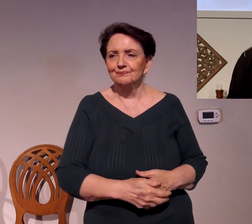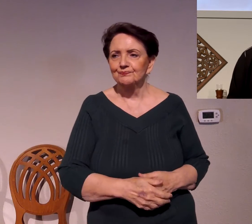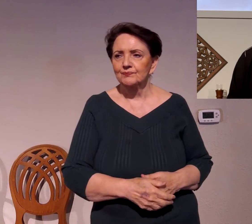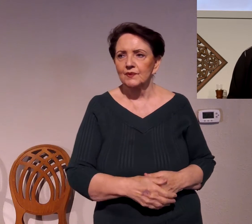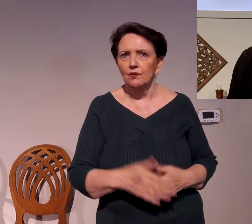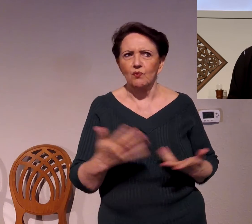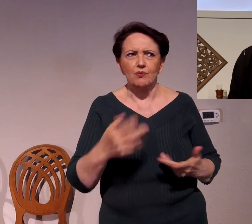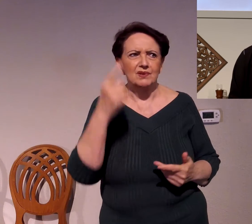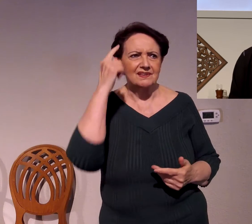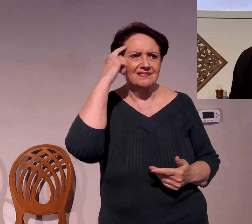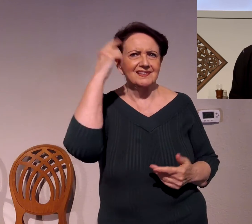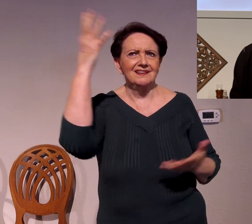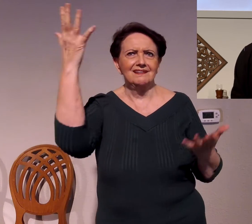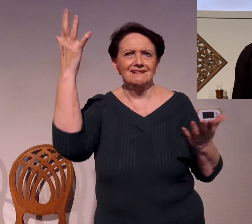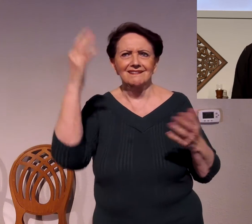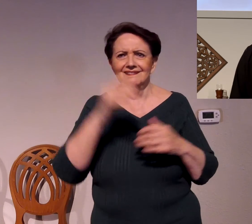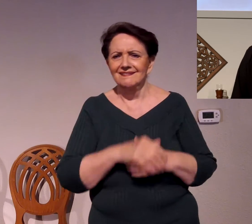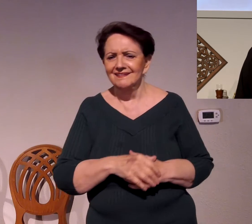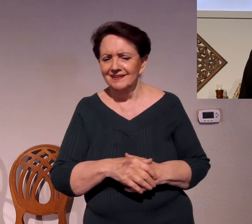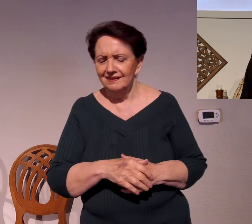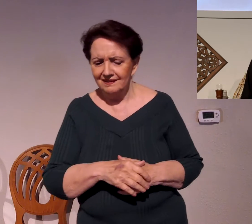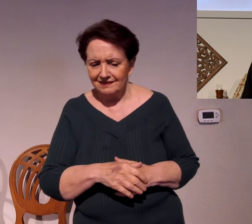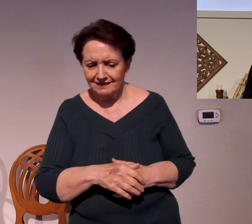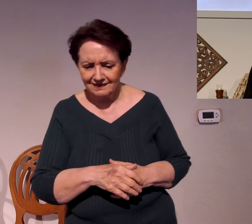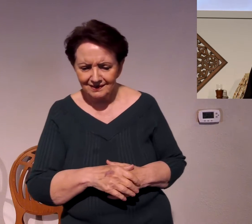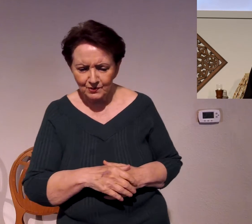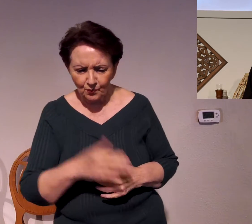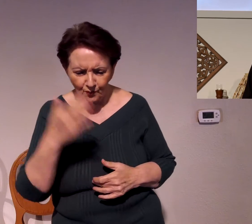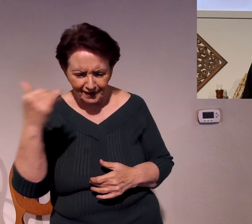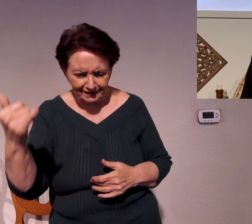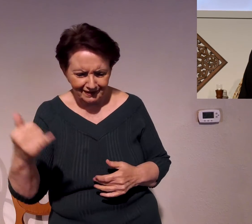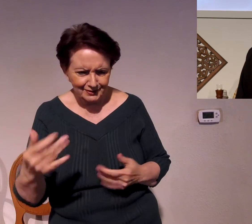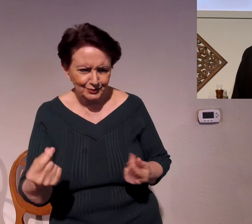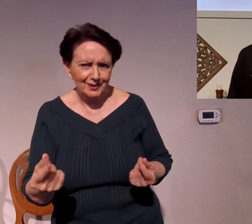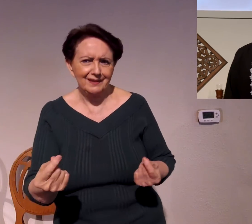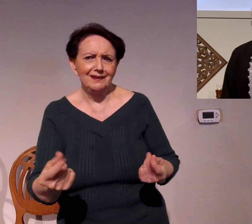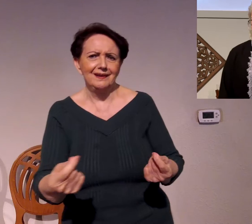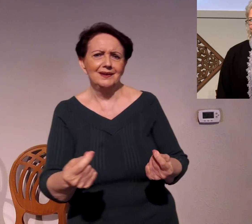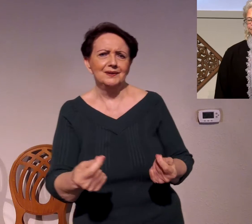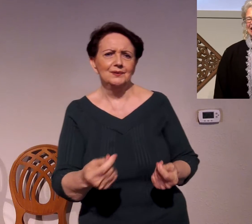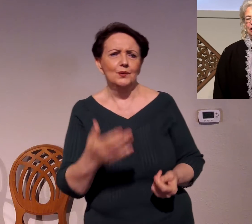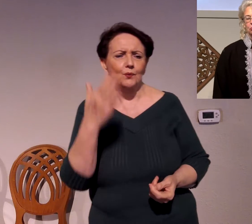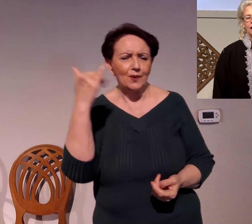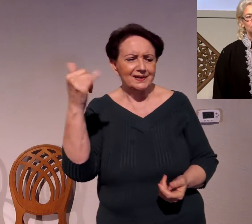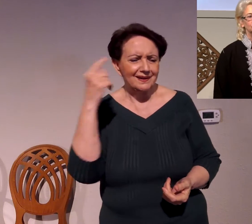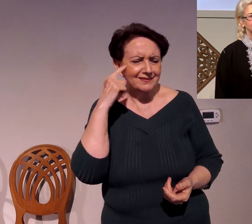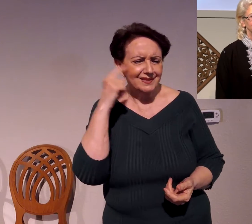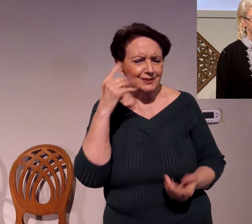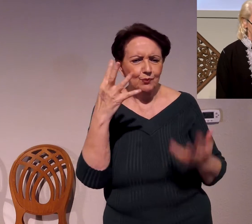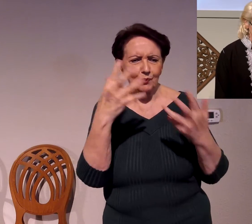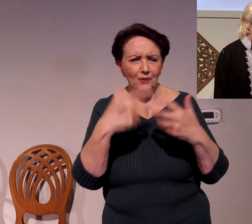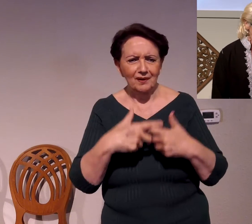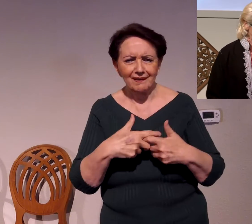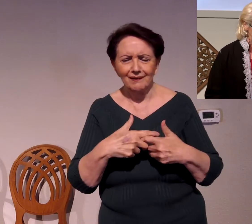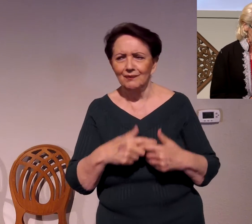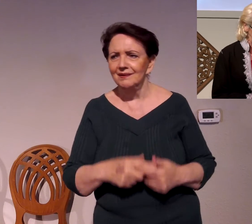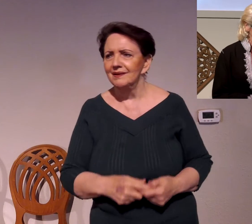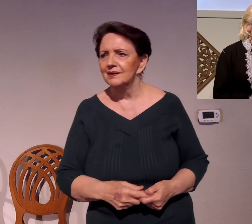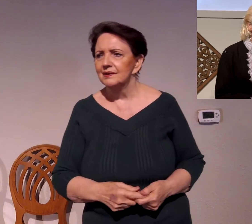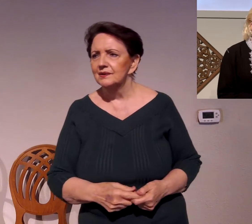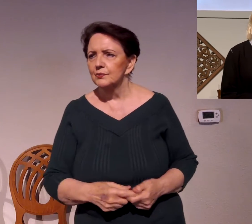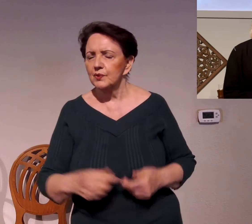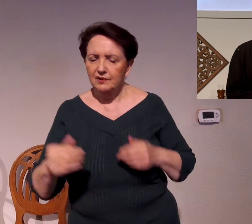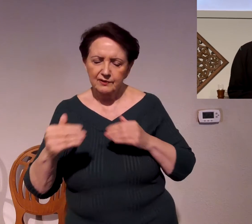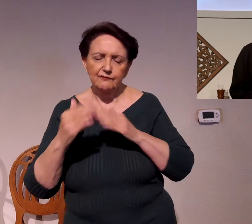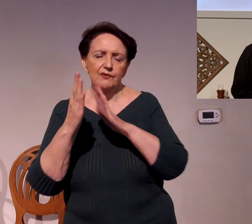we thinking? What was I thinking? Why did I ever think this was going to work out? Right? We're confronted with the